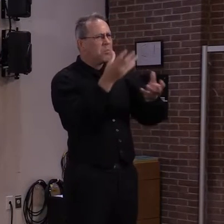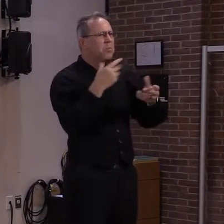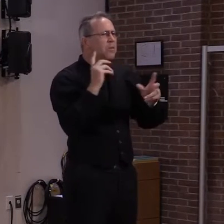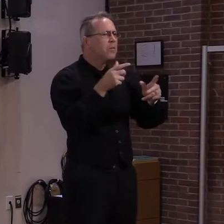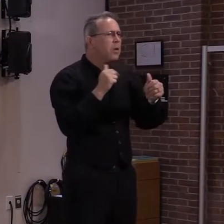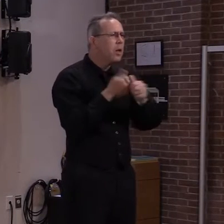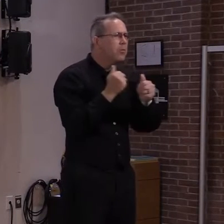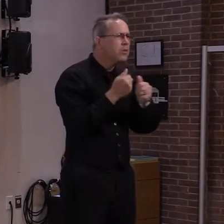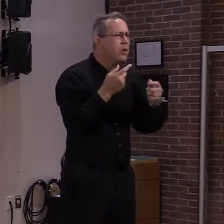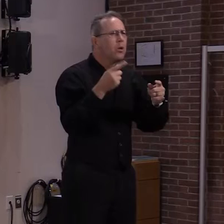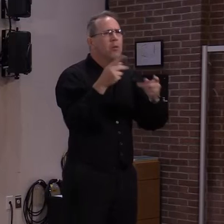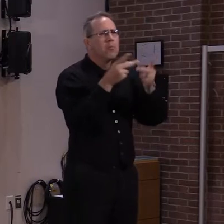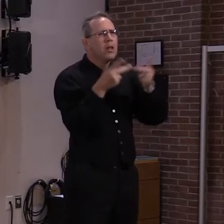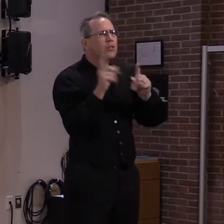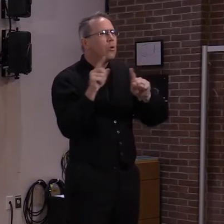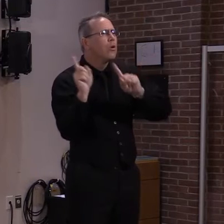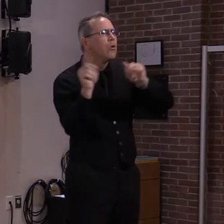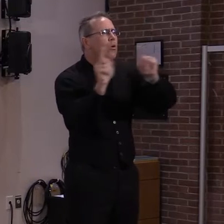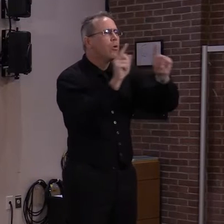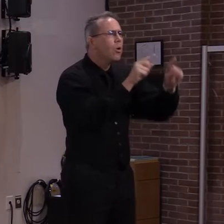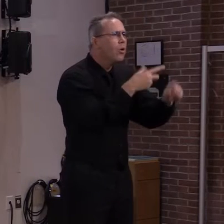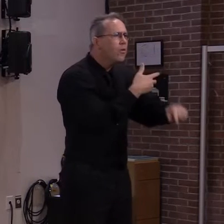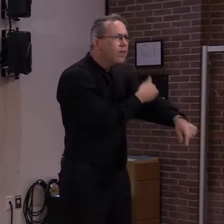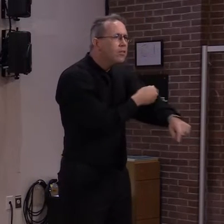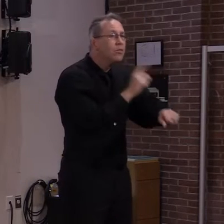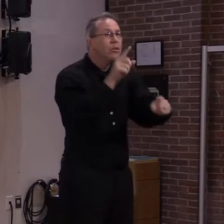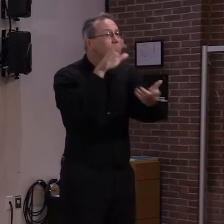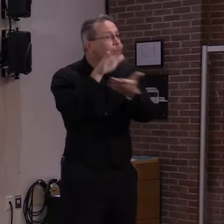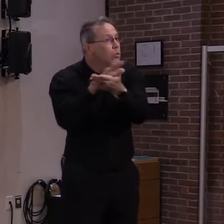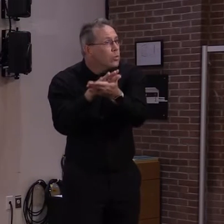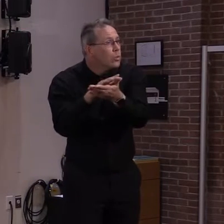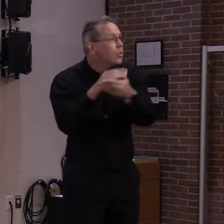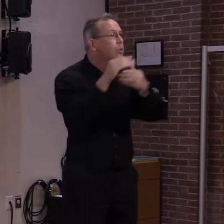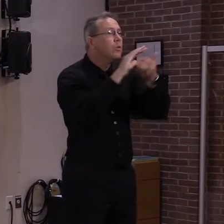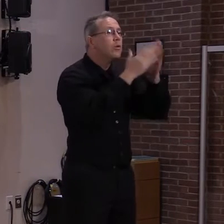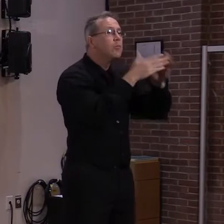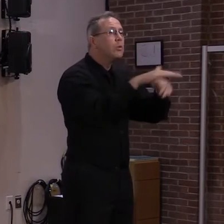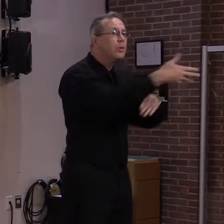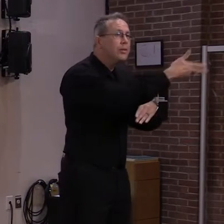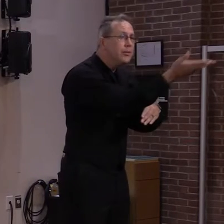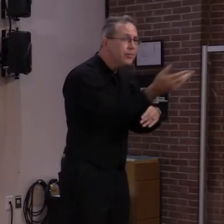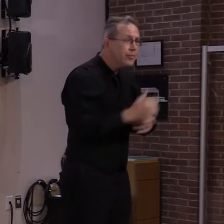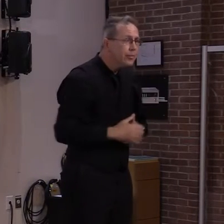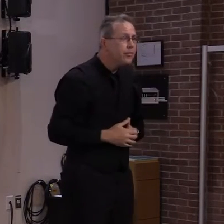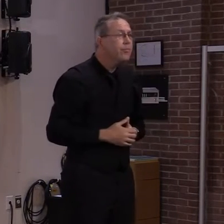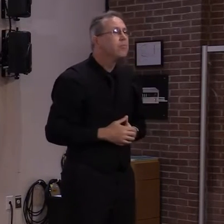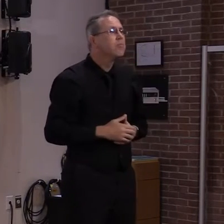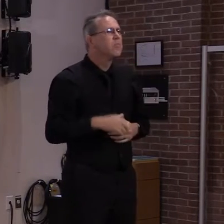be open at schools and other sites across the state this week. Before that, I want to